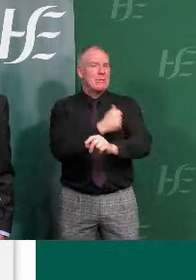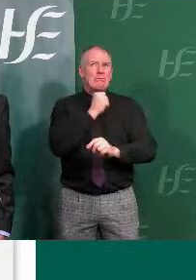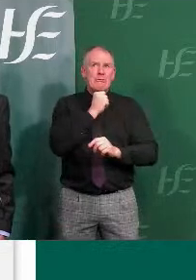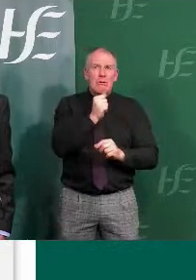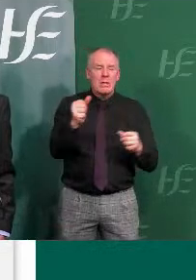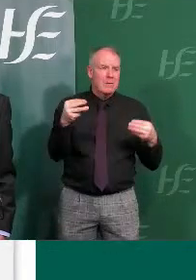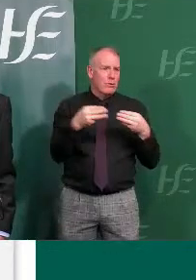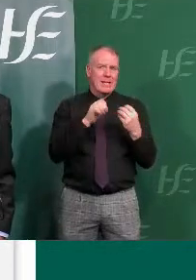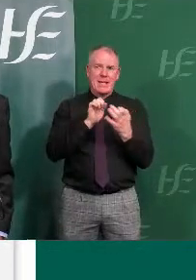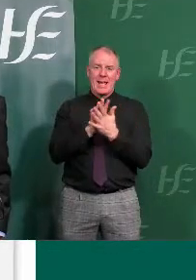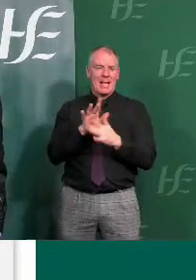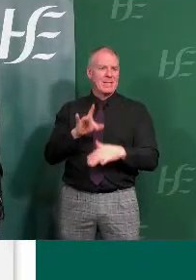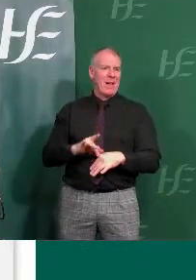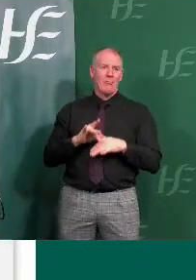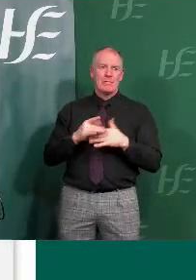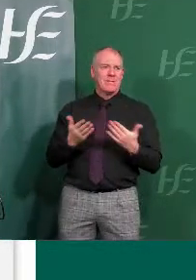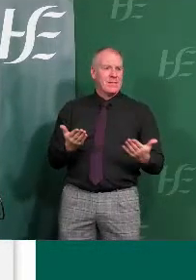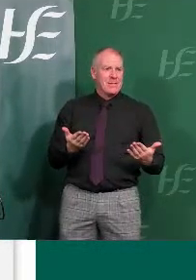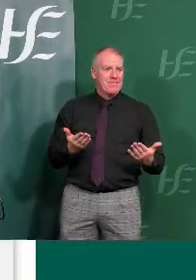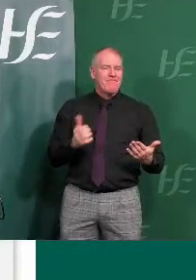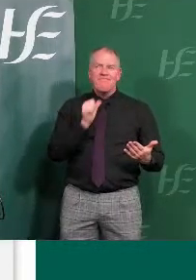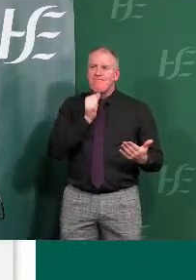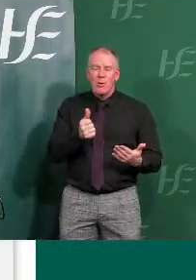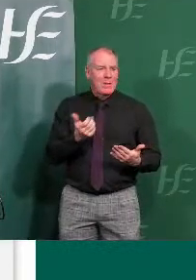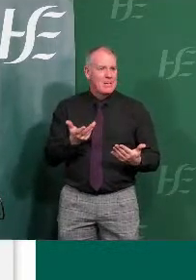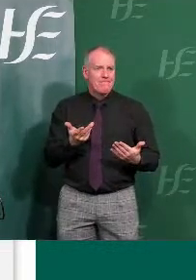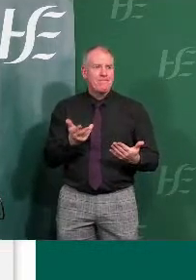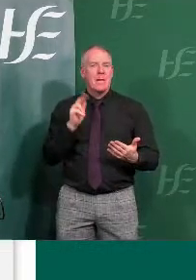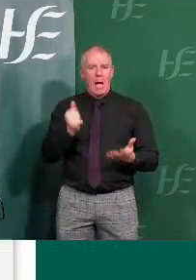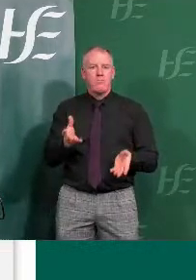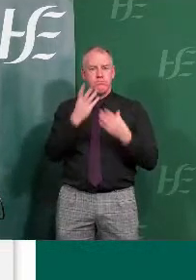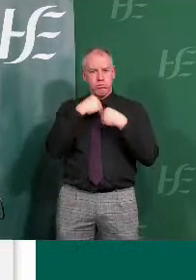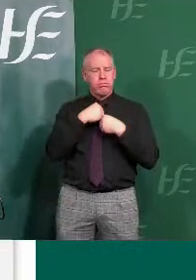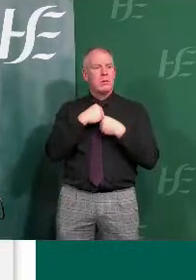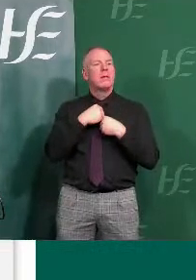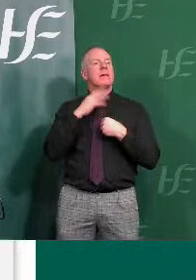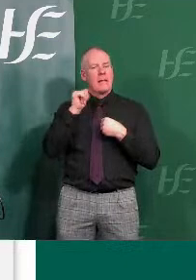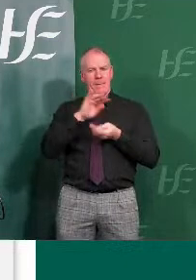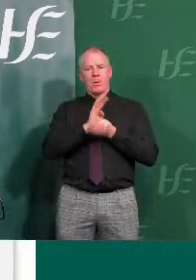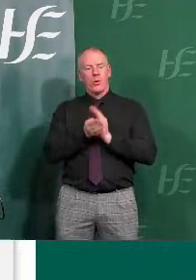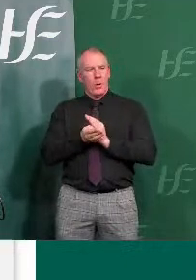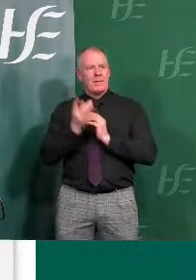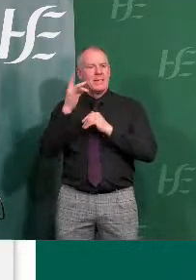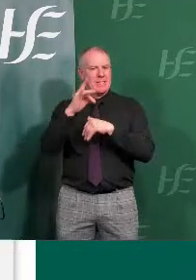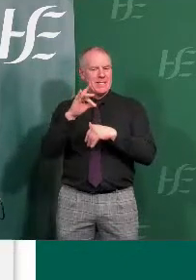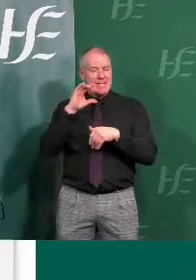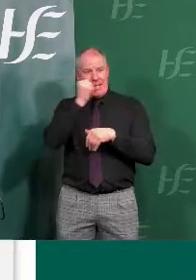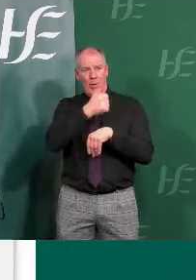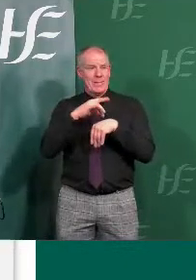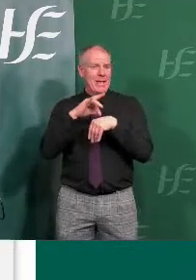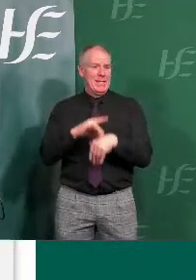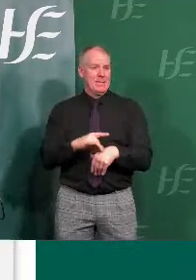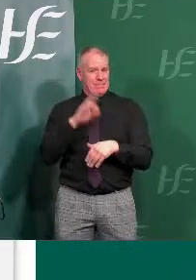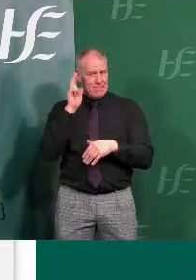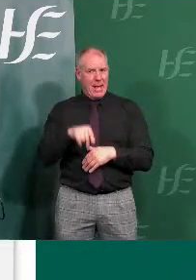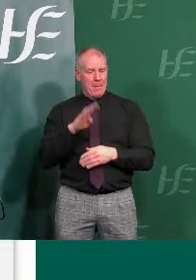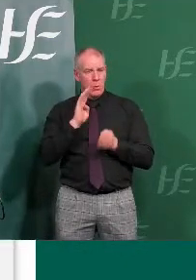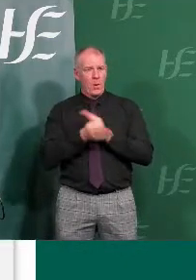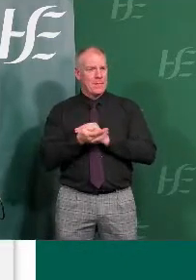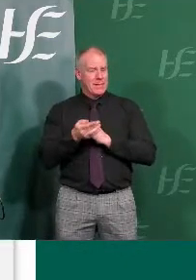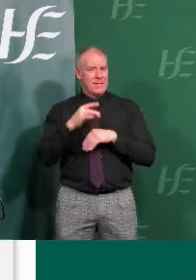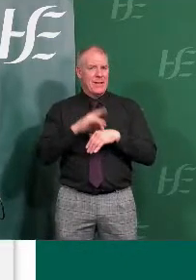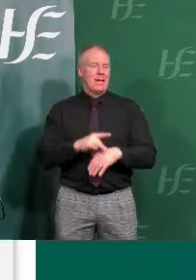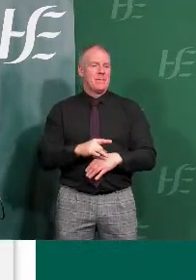protection from the virus. They don't have any protection either from acquiring the virus itself or from serious illness. So when we talk about this